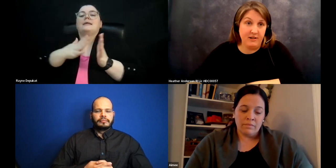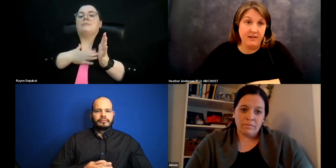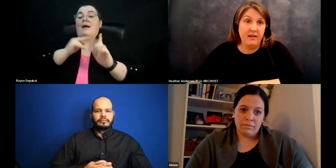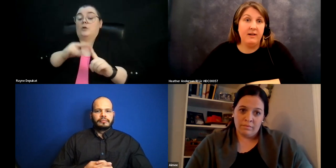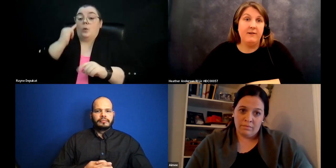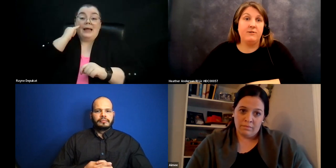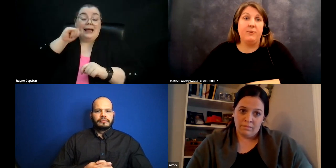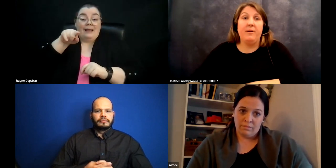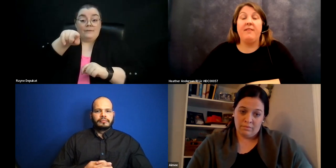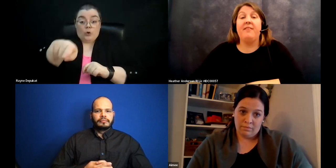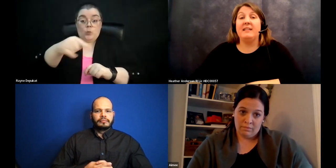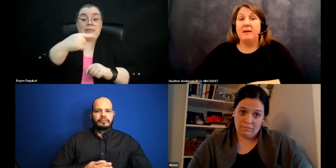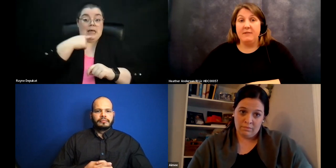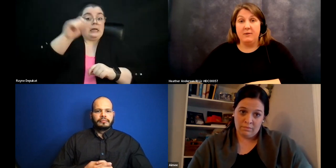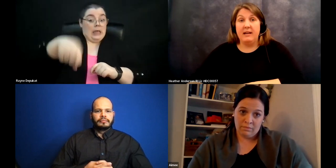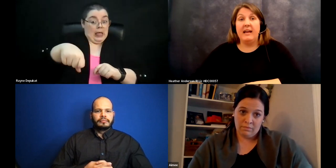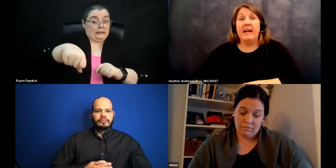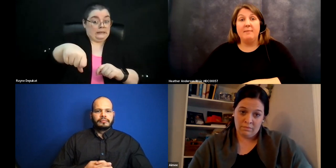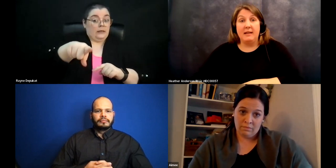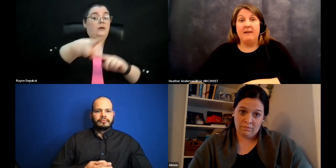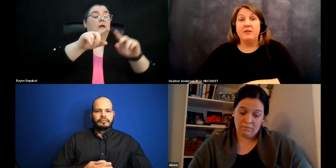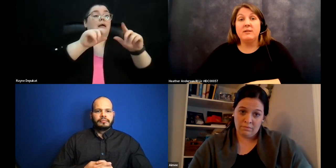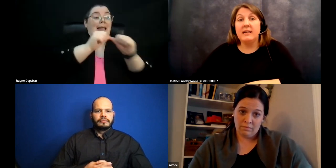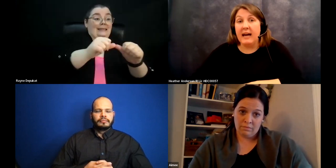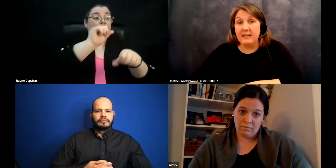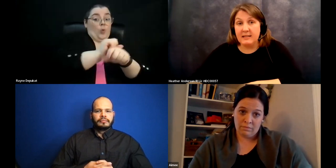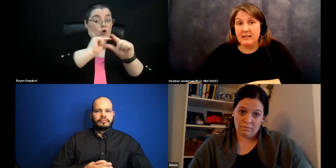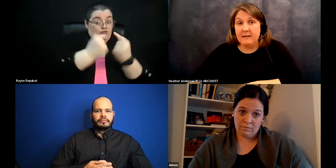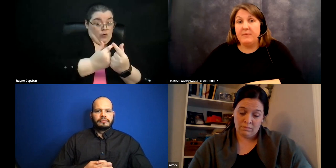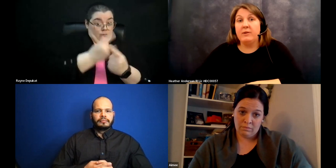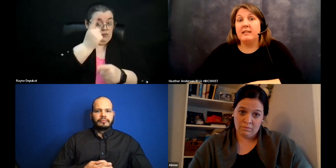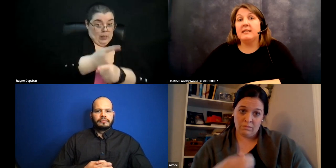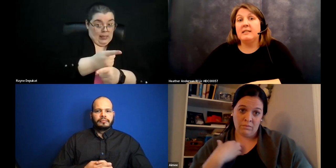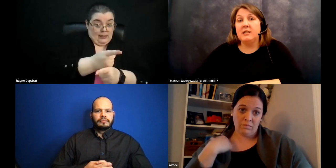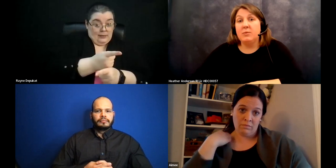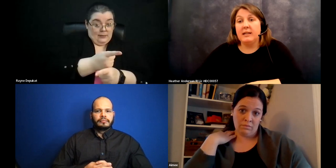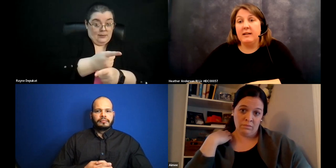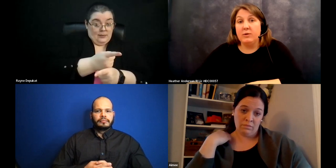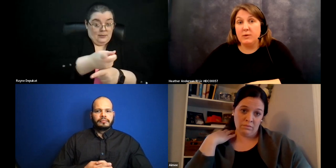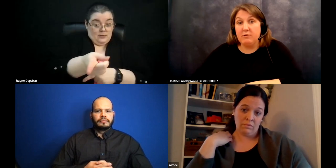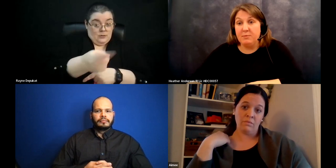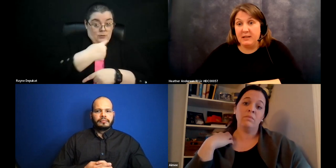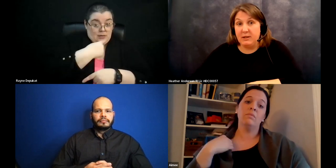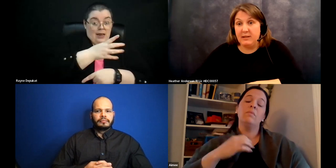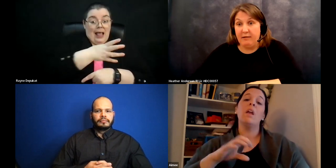frustration. So that's my view. Amy, if you say yes, you'd like to continue working in those work groups. That's what you're saying,